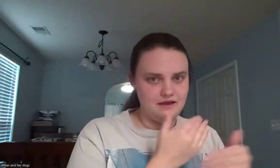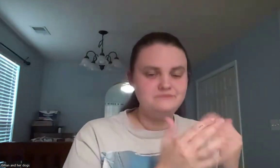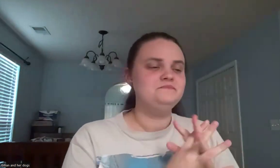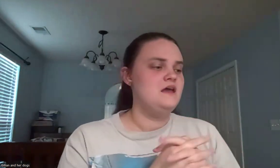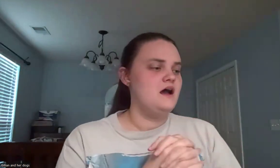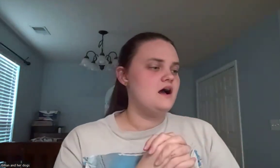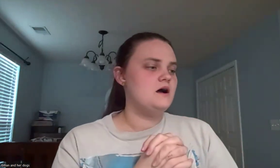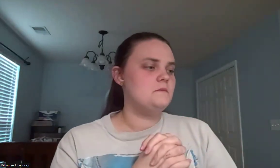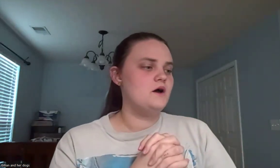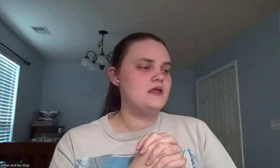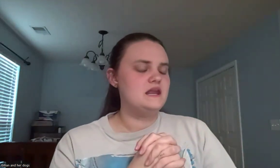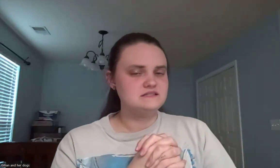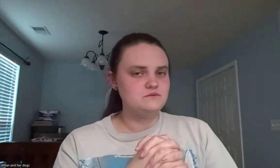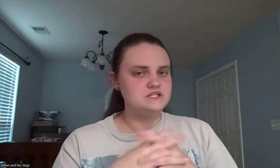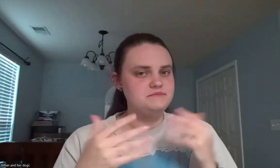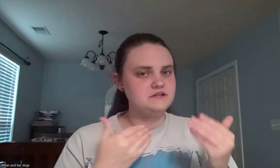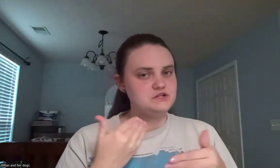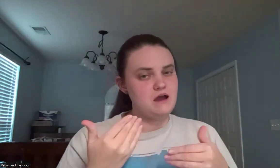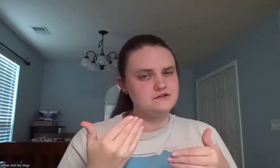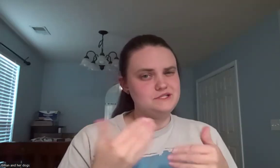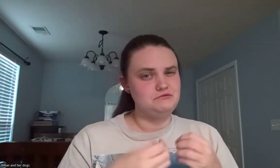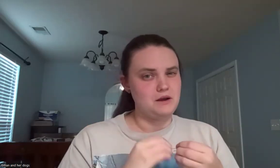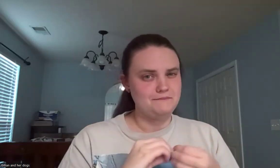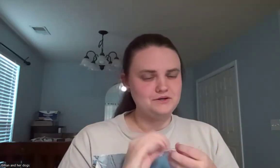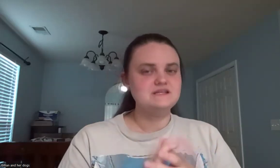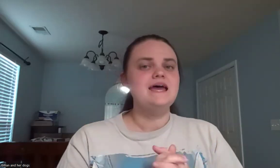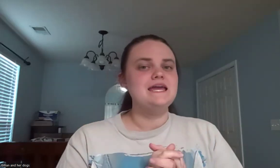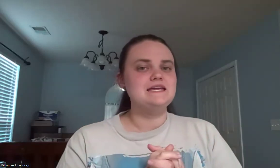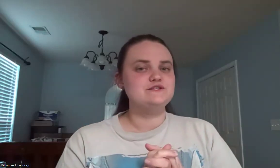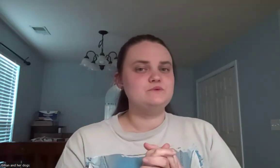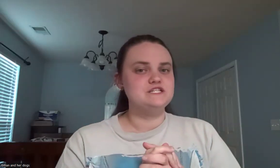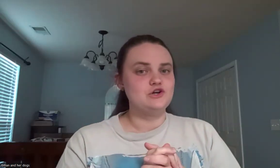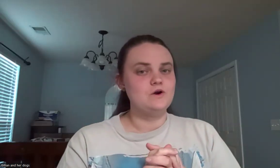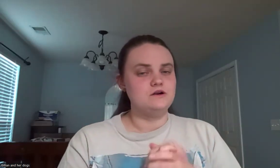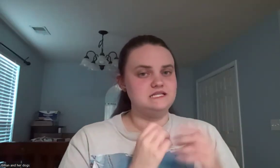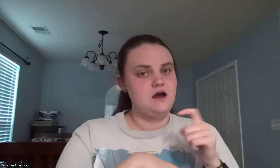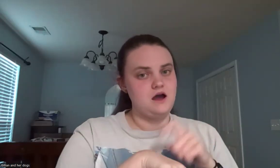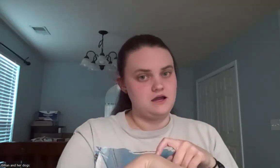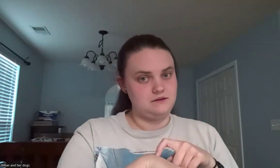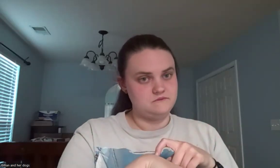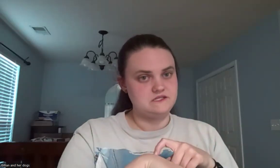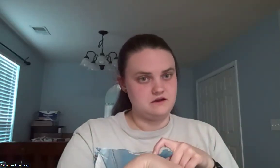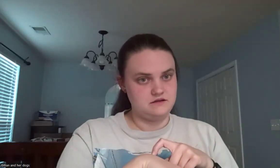line. The next thing we typically do after we do numbers is we start our time